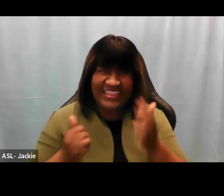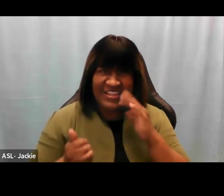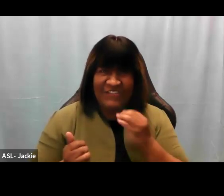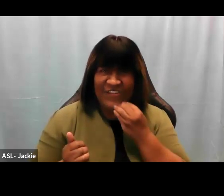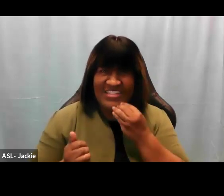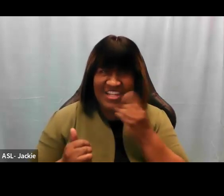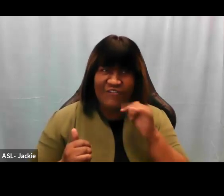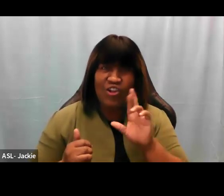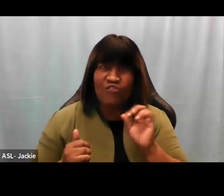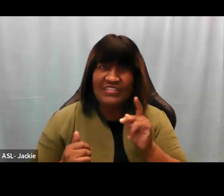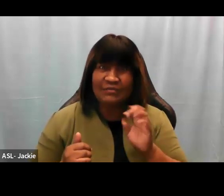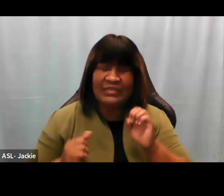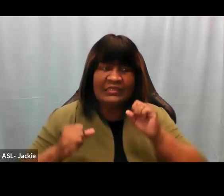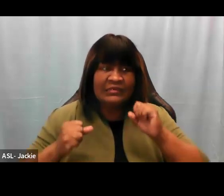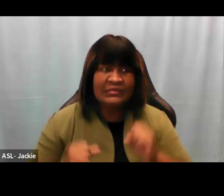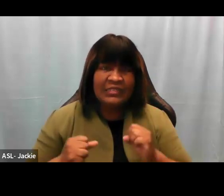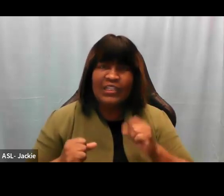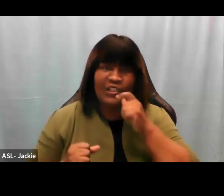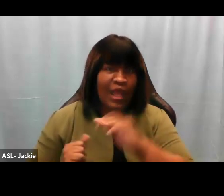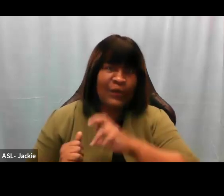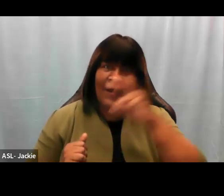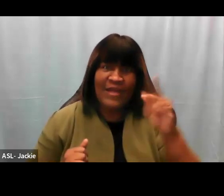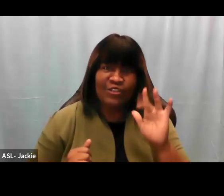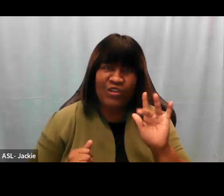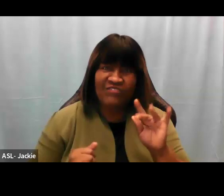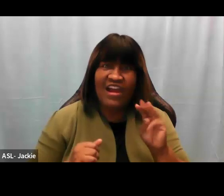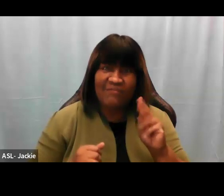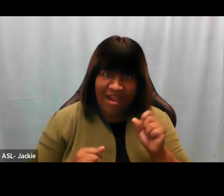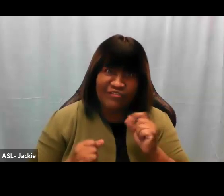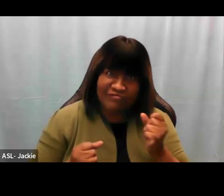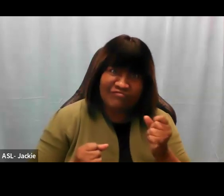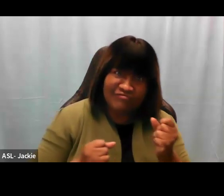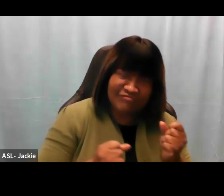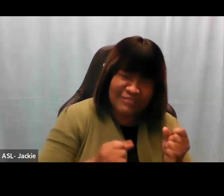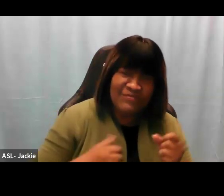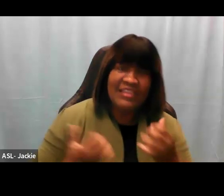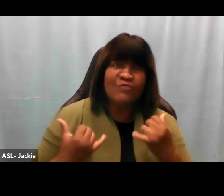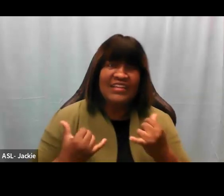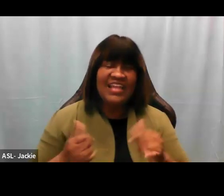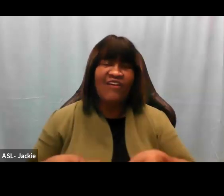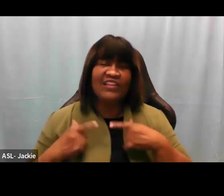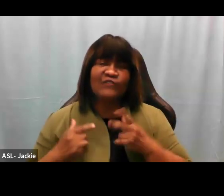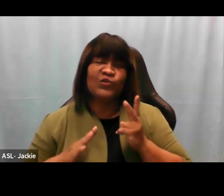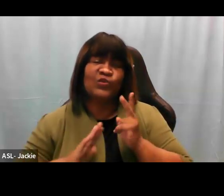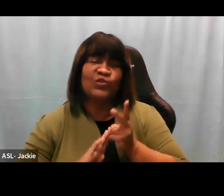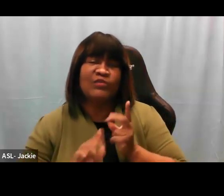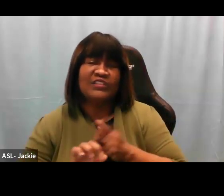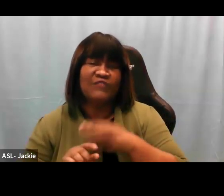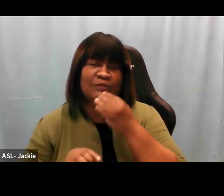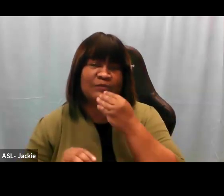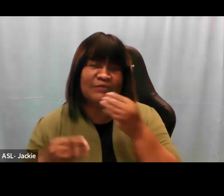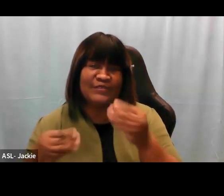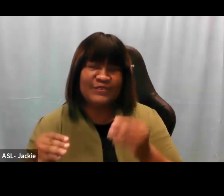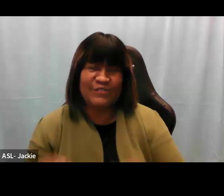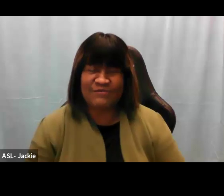for that recipe because you weren't going back. I now live about 2 minutes from a grocery store. Next slide,